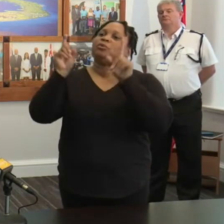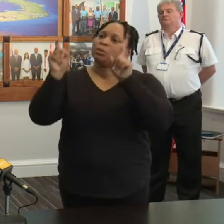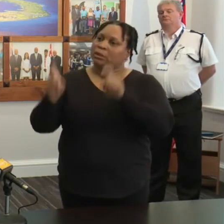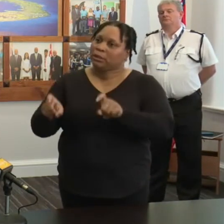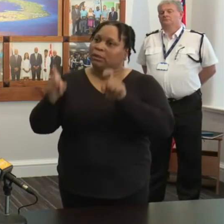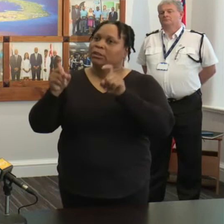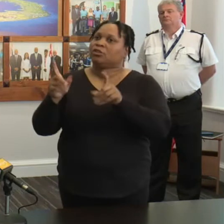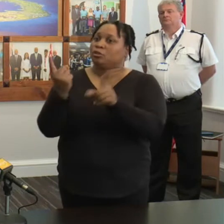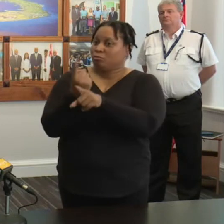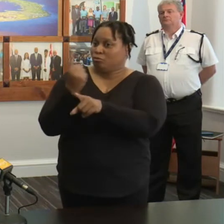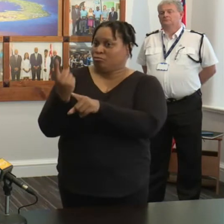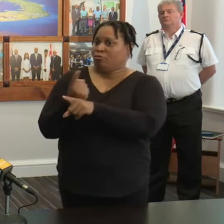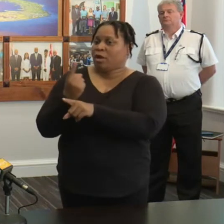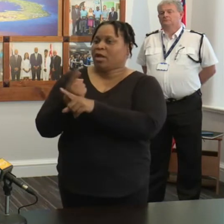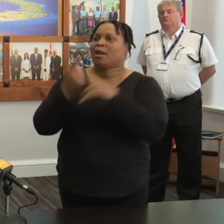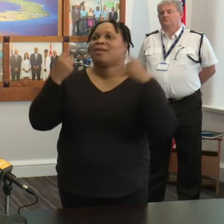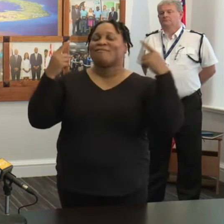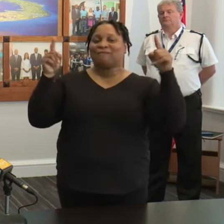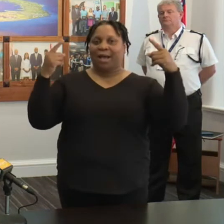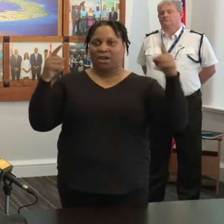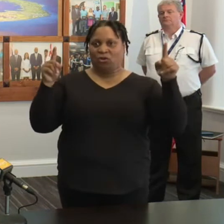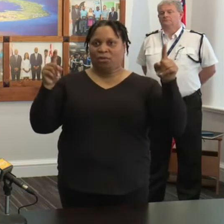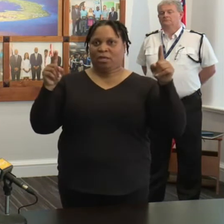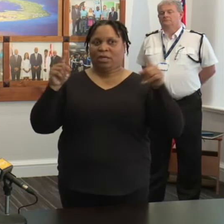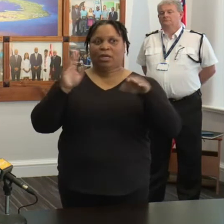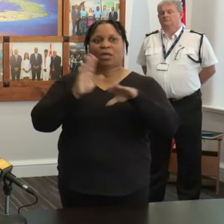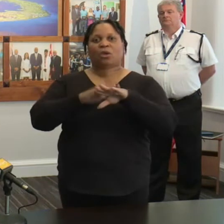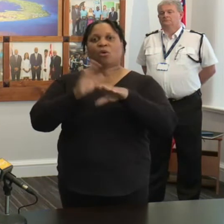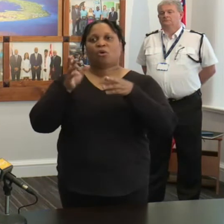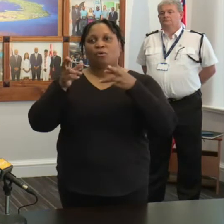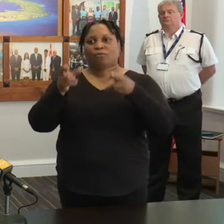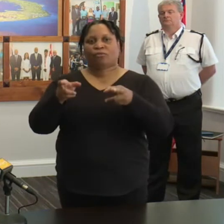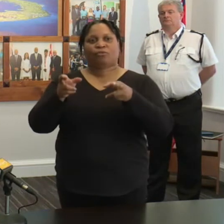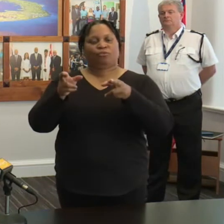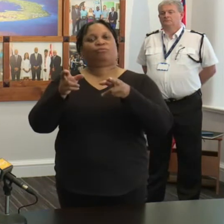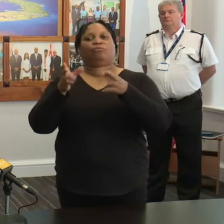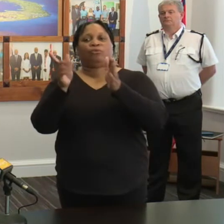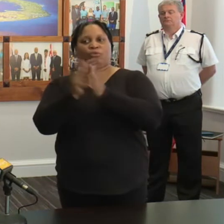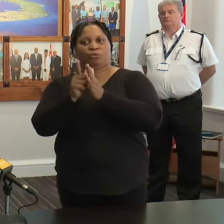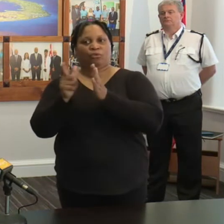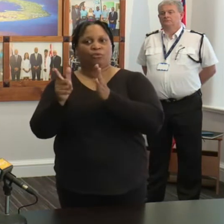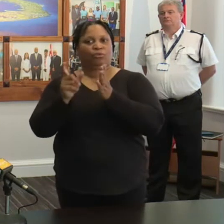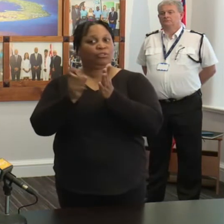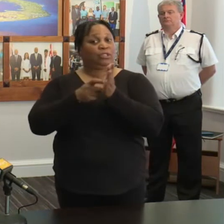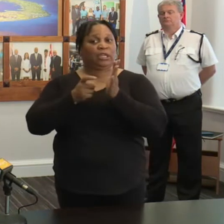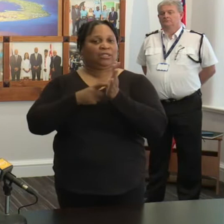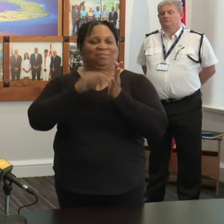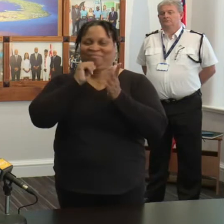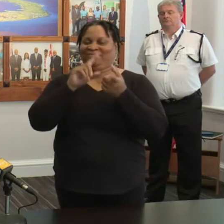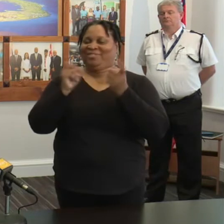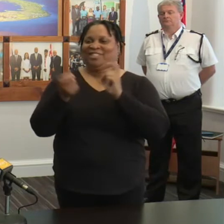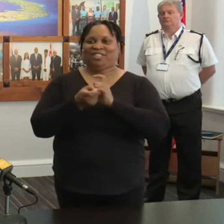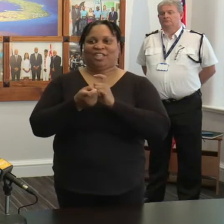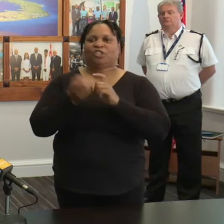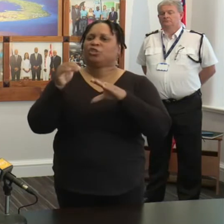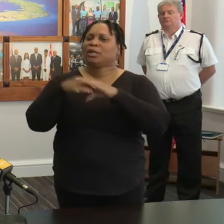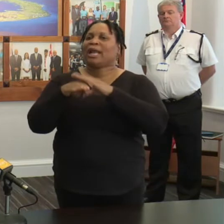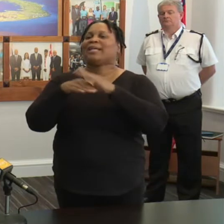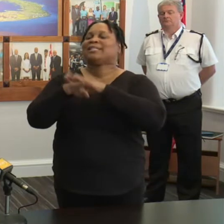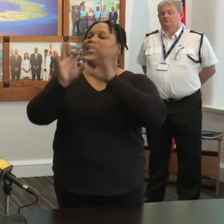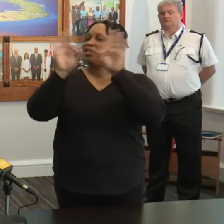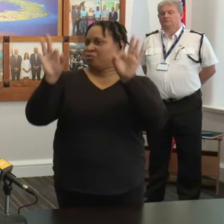necessary and proper. The final thing is that the curfew exemption request has not changed, and people can access that